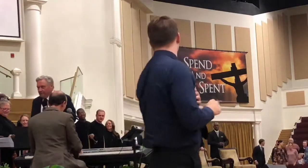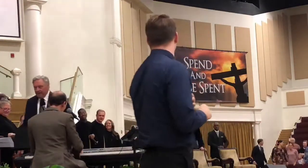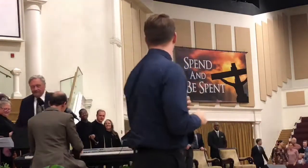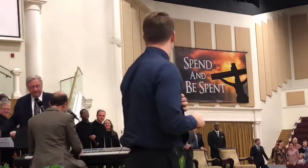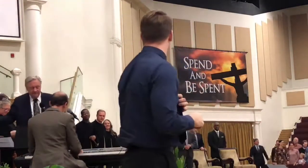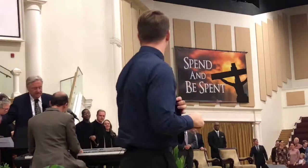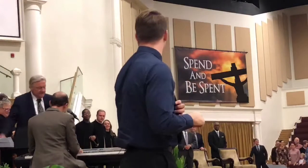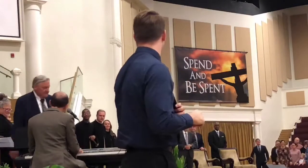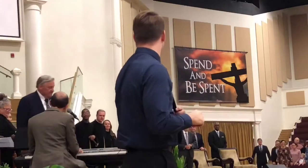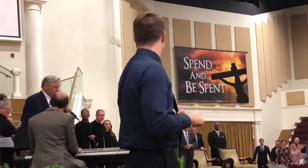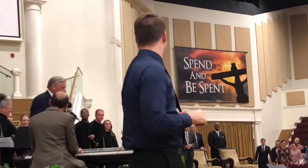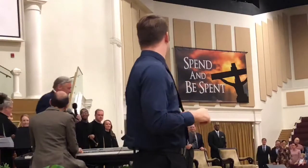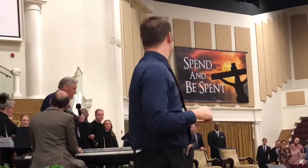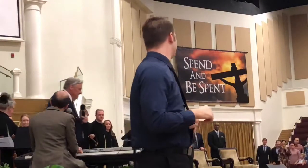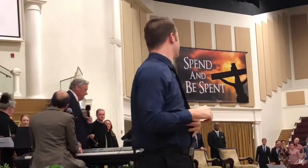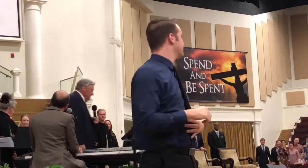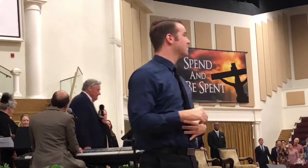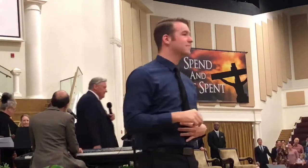I mean,